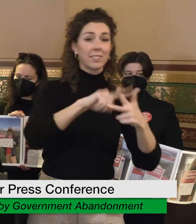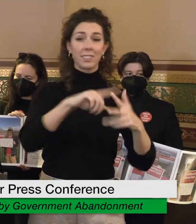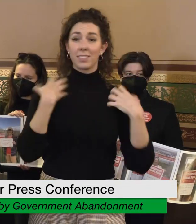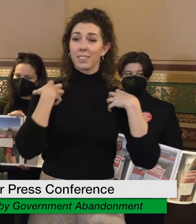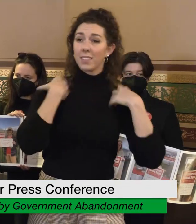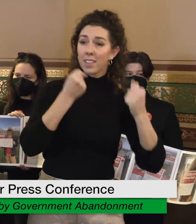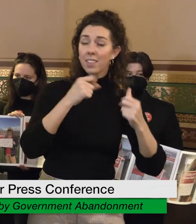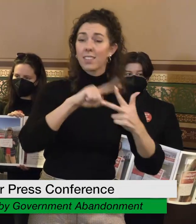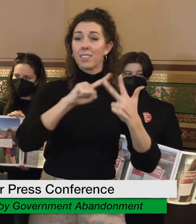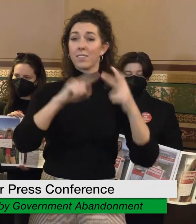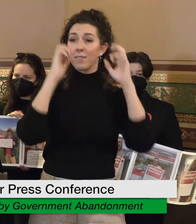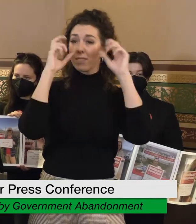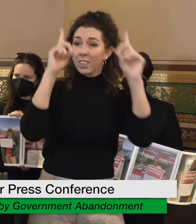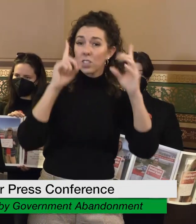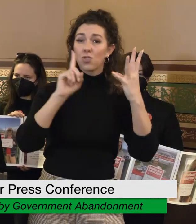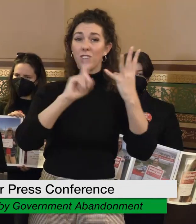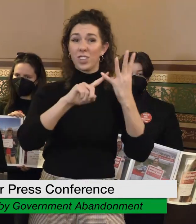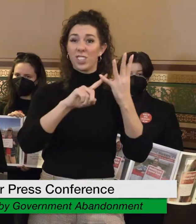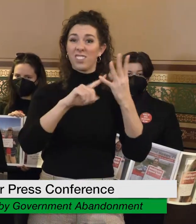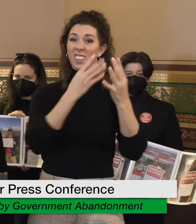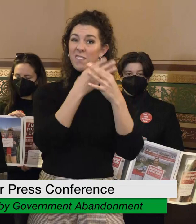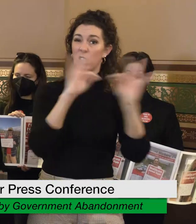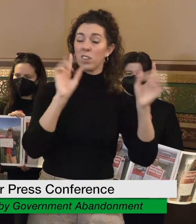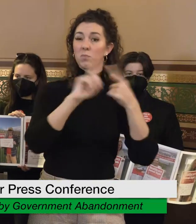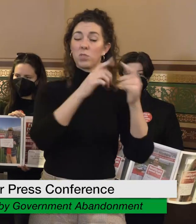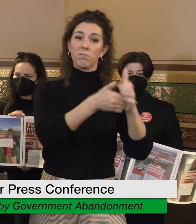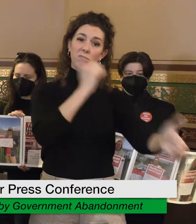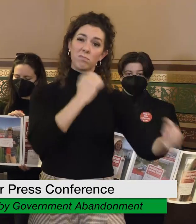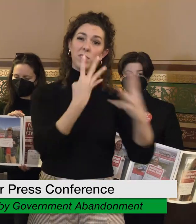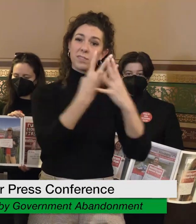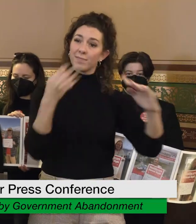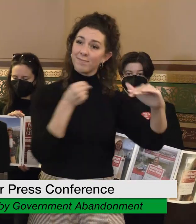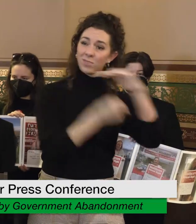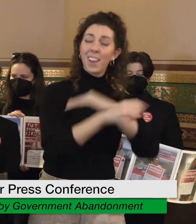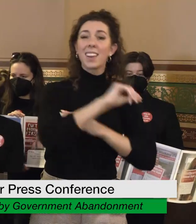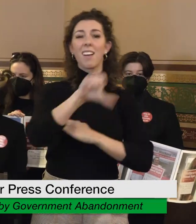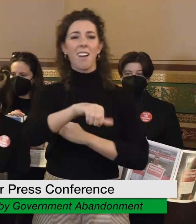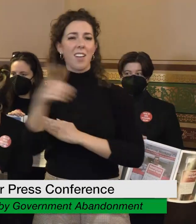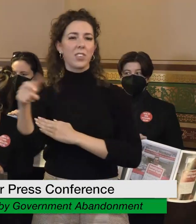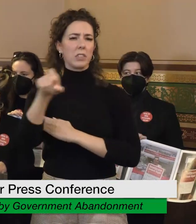from incarceration, and other fundamental needs.